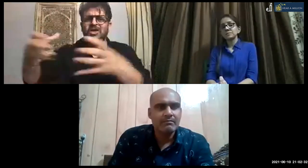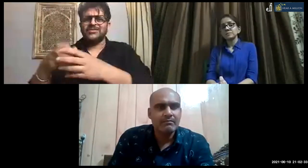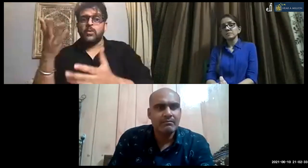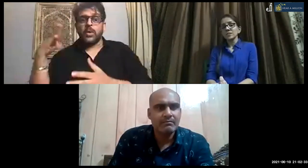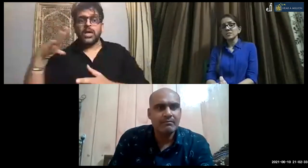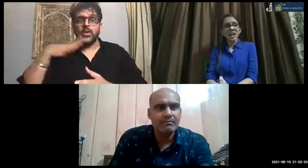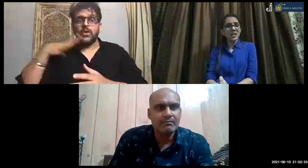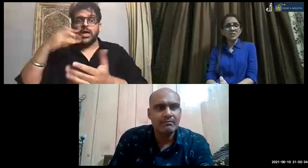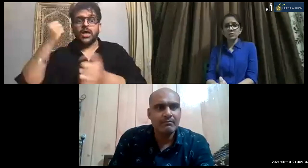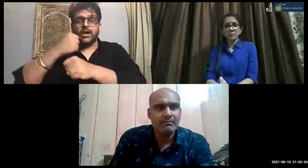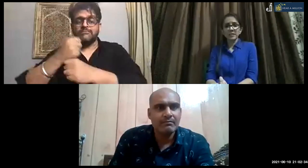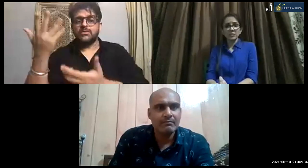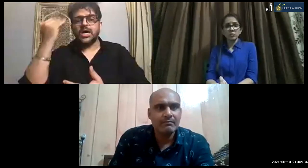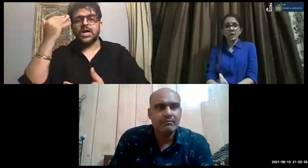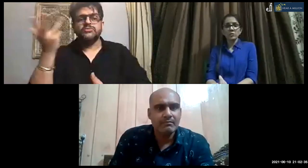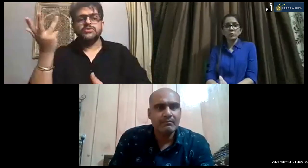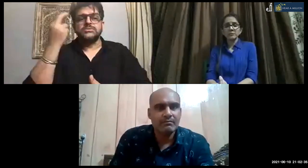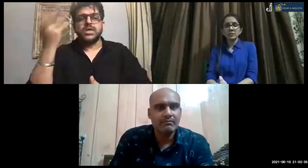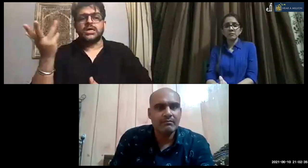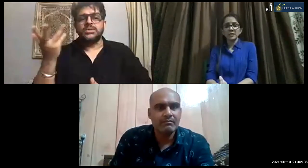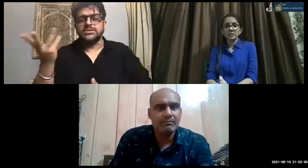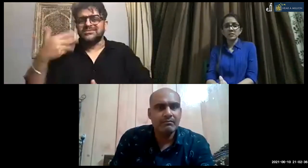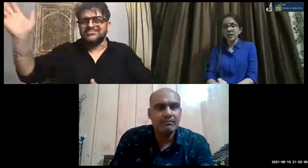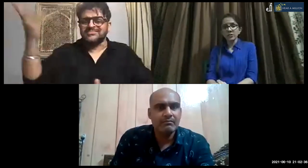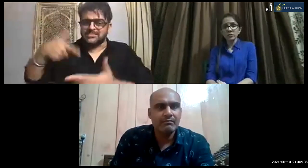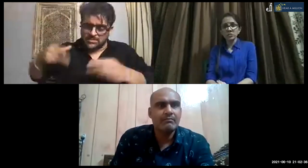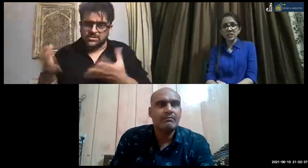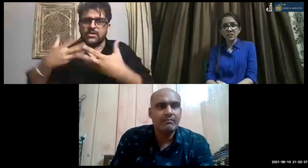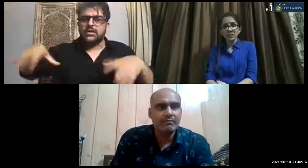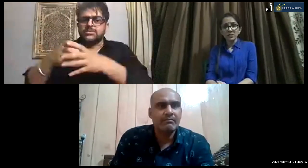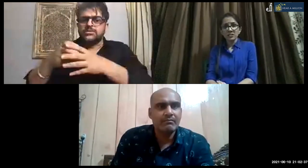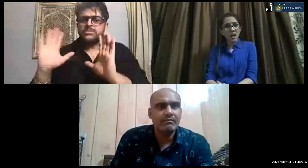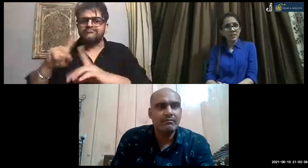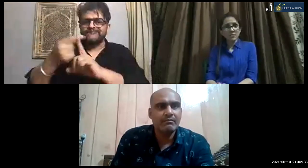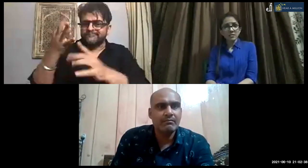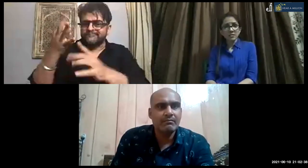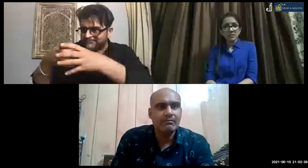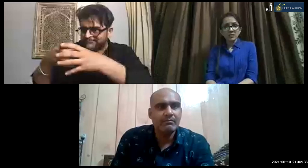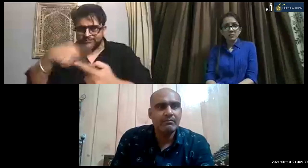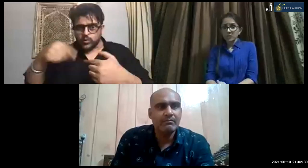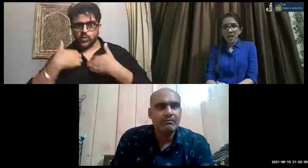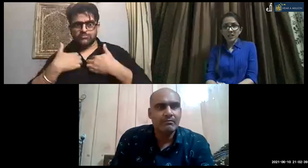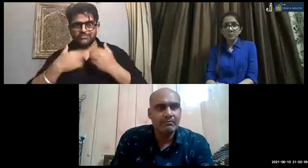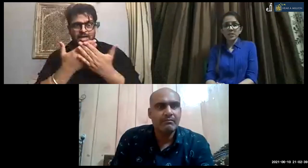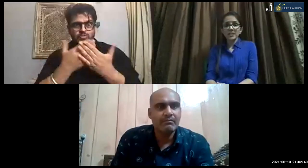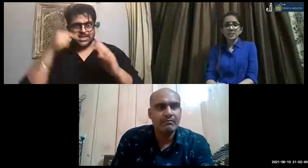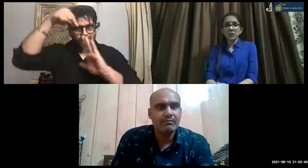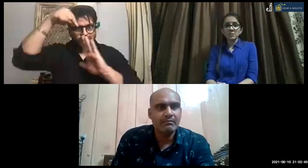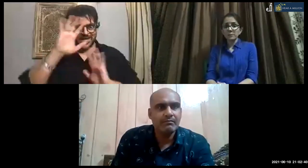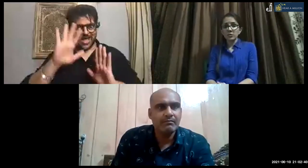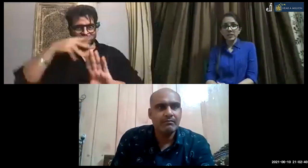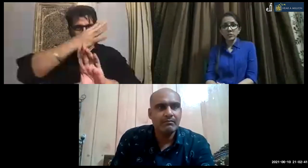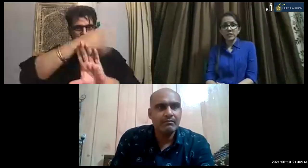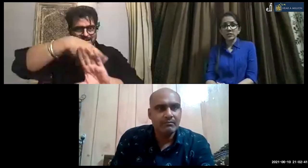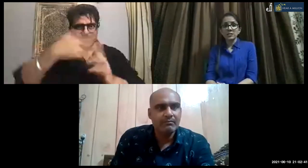that start a committee. Why are you waiting for the government? Start your own thing. Start bring experts,